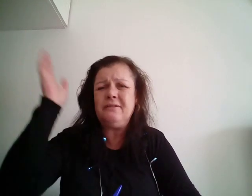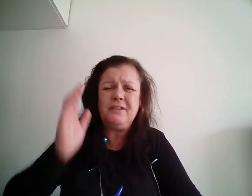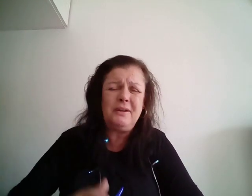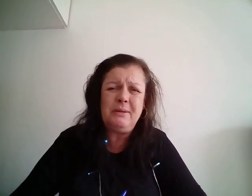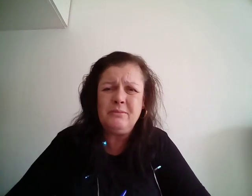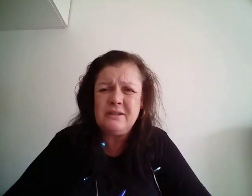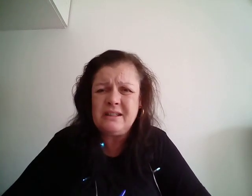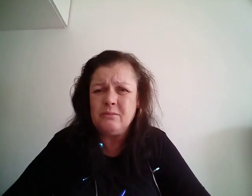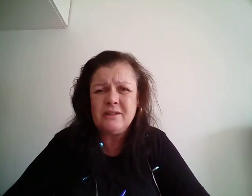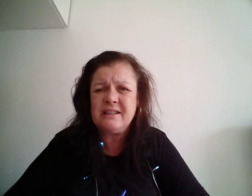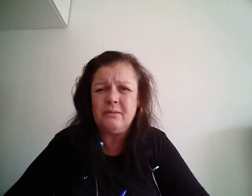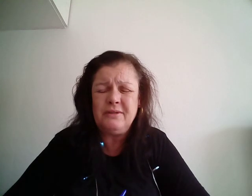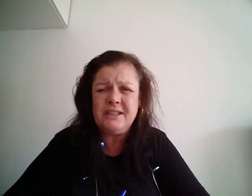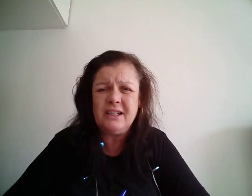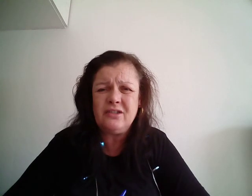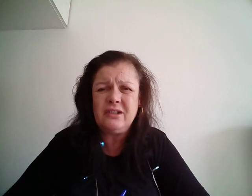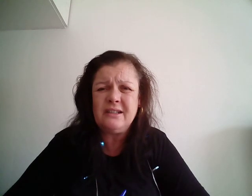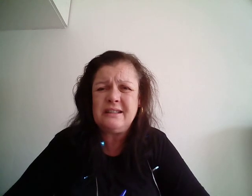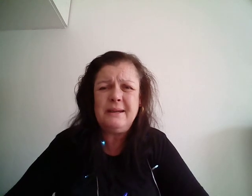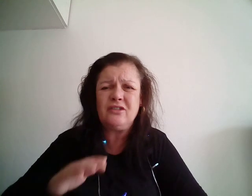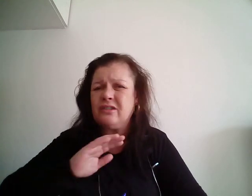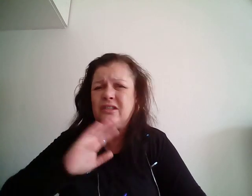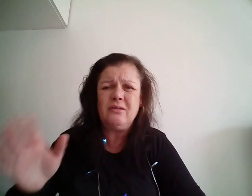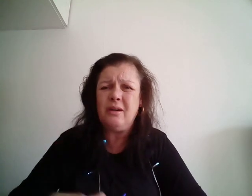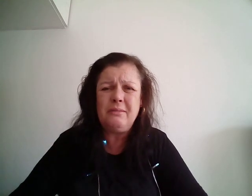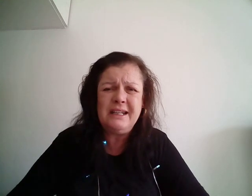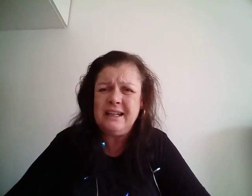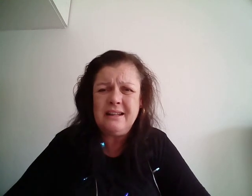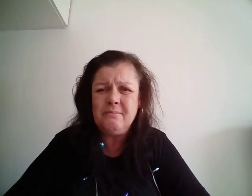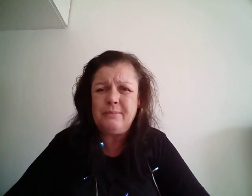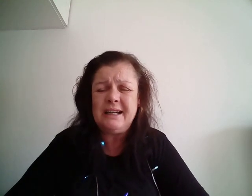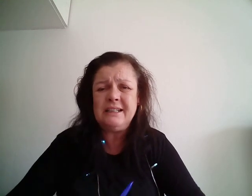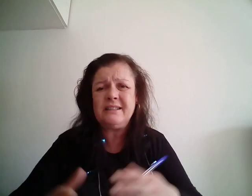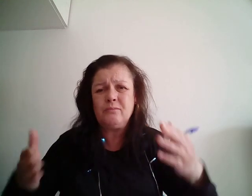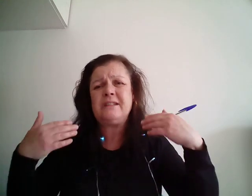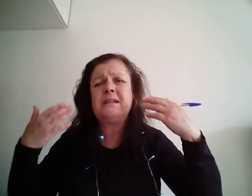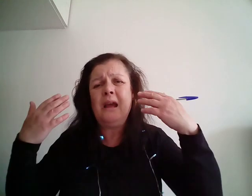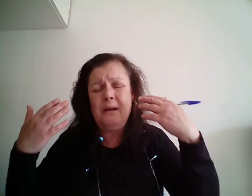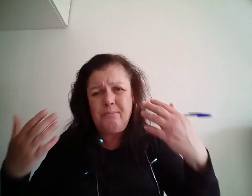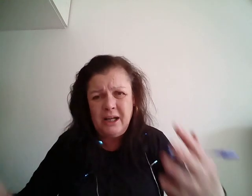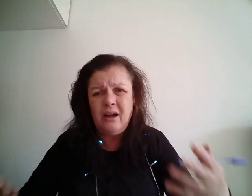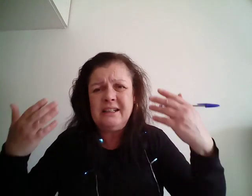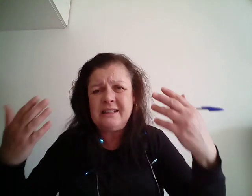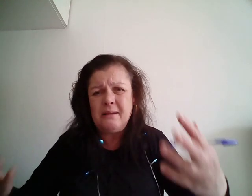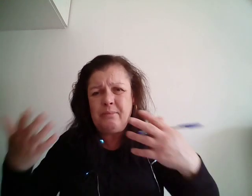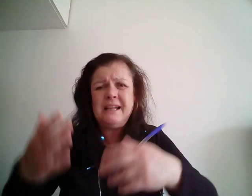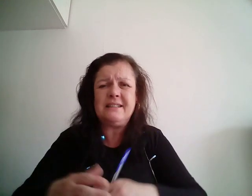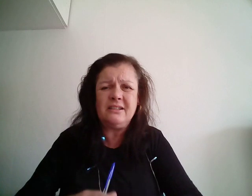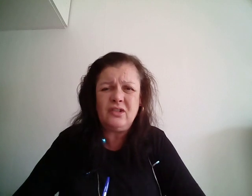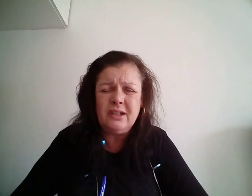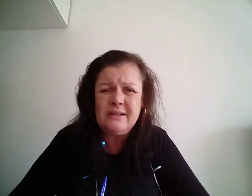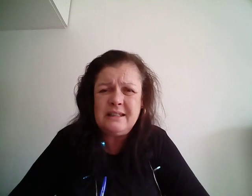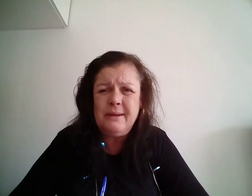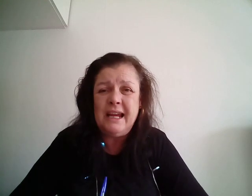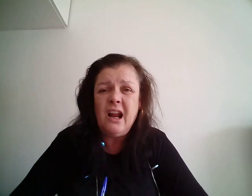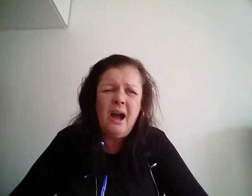for flipping months and months on my videos, do you know what I mean? I just do not mean anything by it. I'm just polite and pleasant, do you know what I mean? I mean,